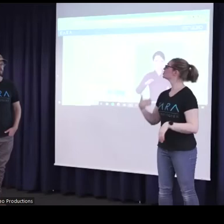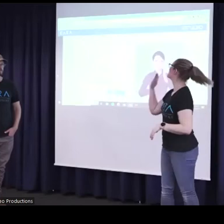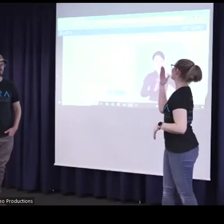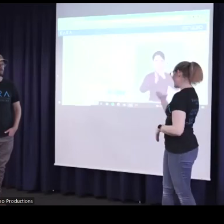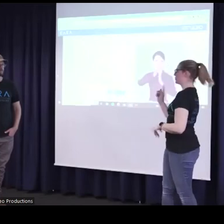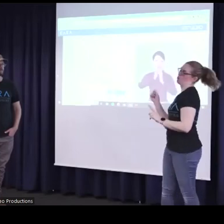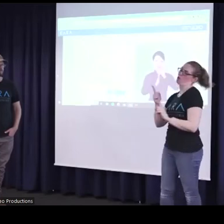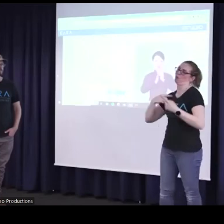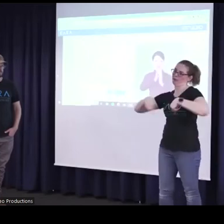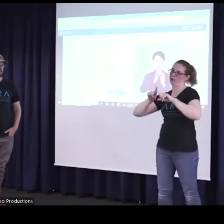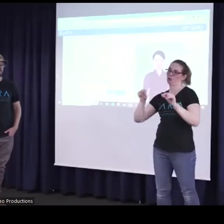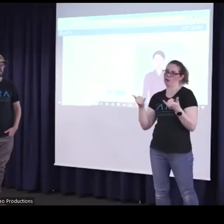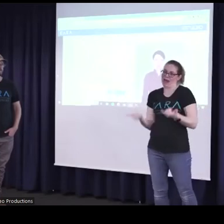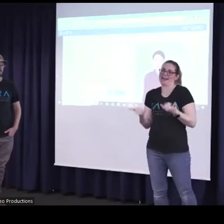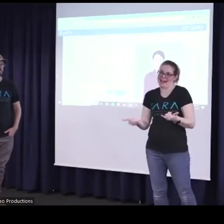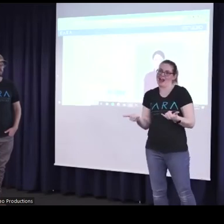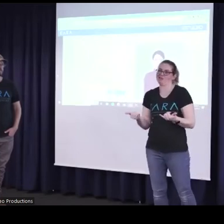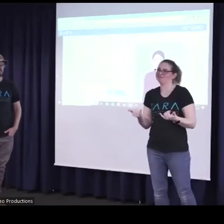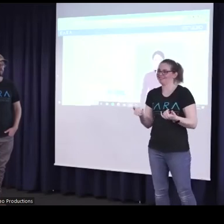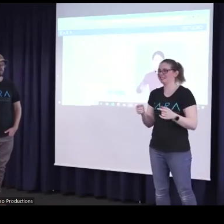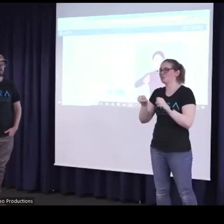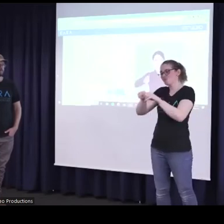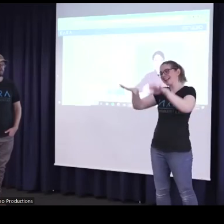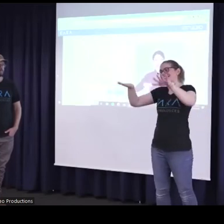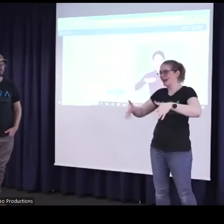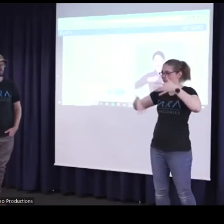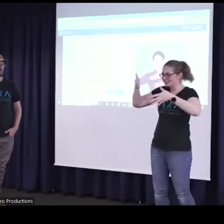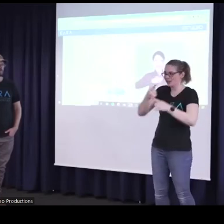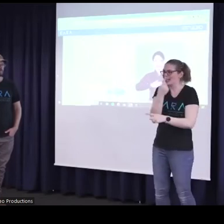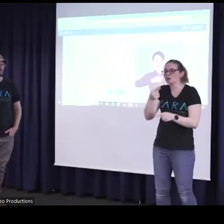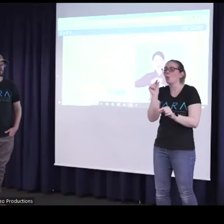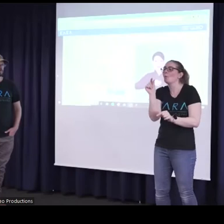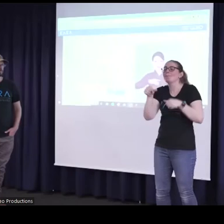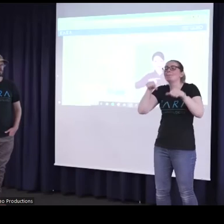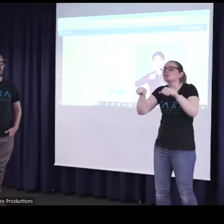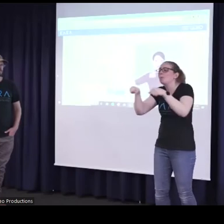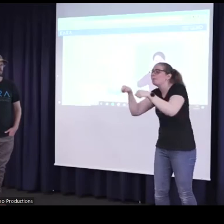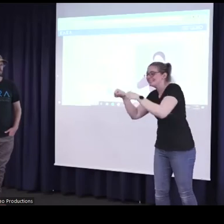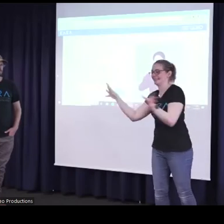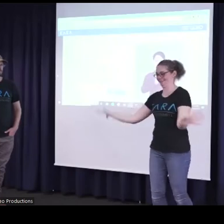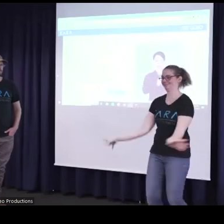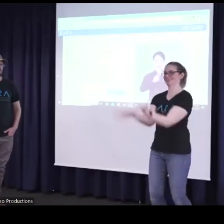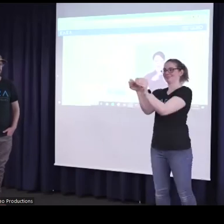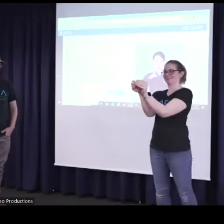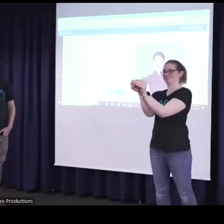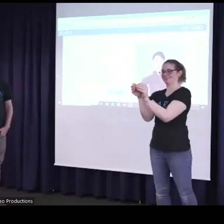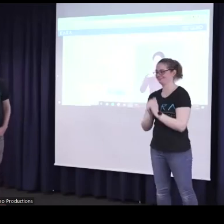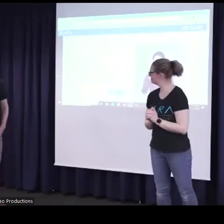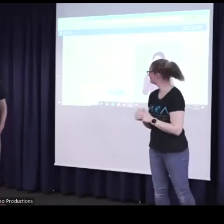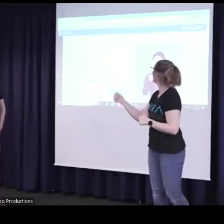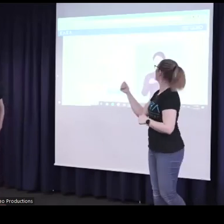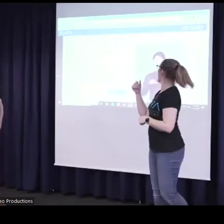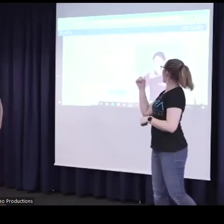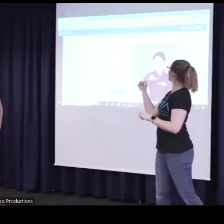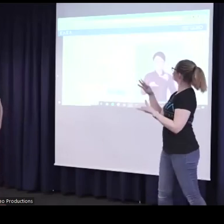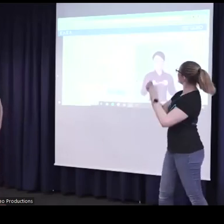to create the syntax and the structure. So that's what we're working on and doing right now is breaking down the sign. So if you think of it like a